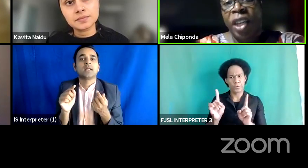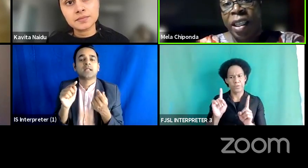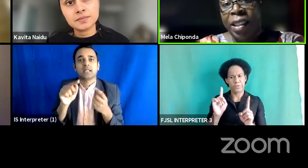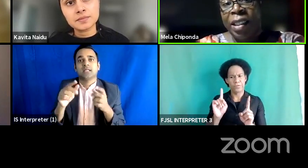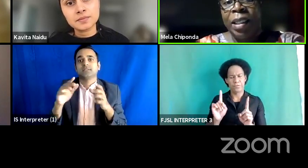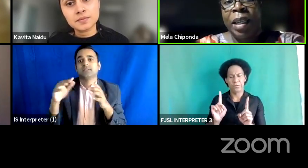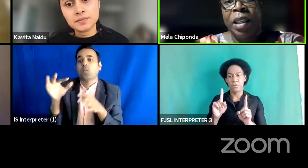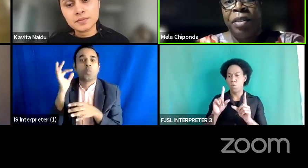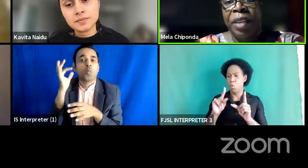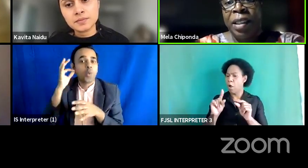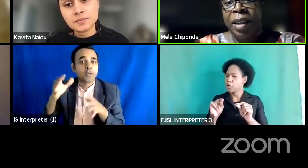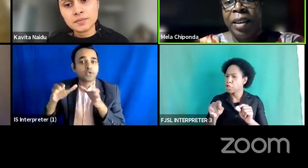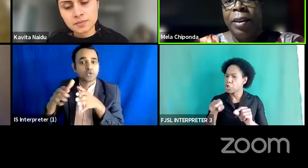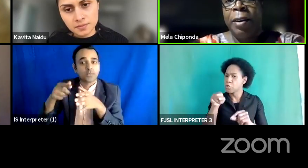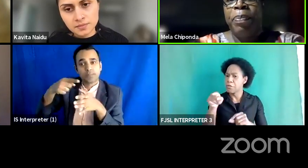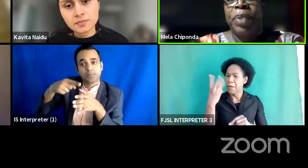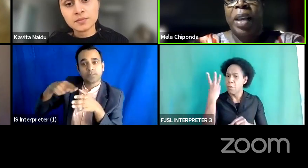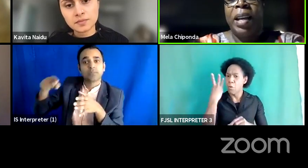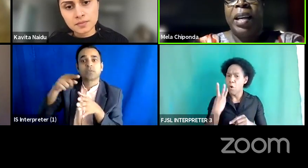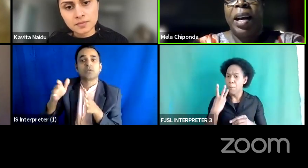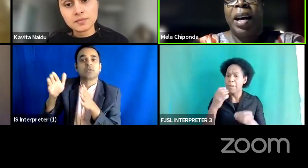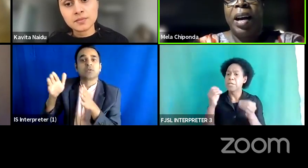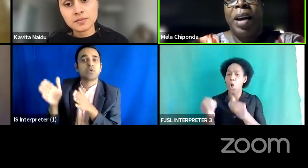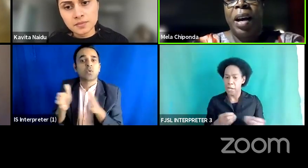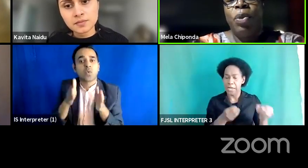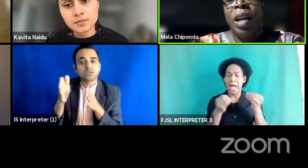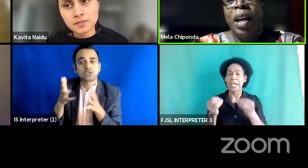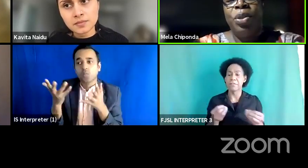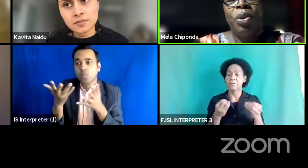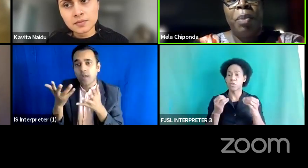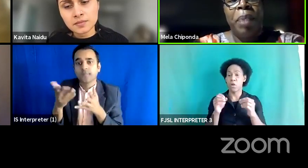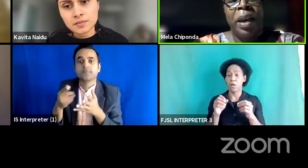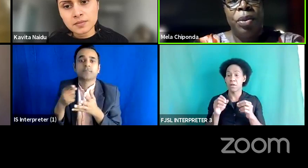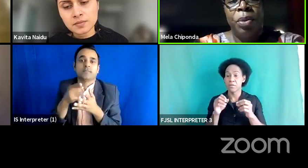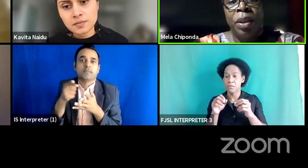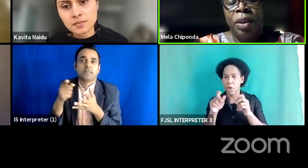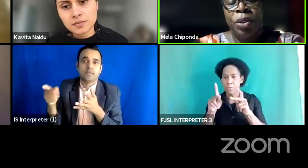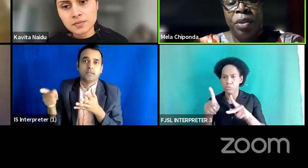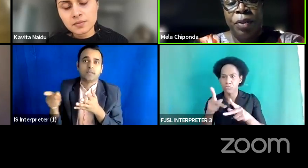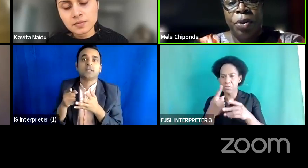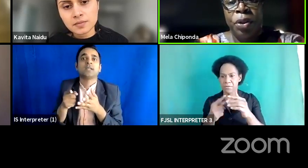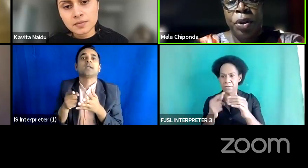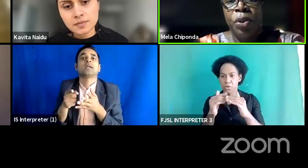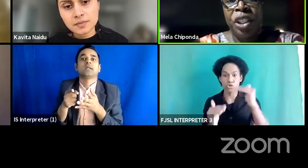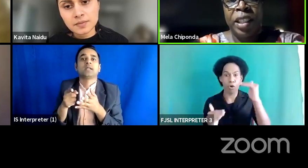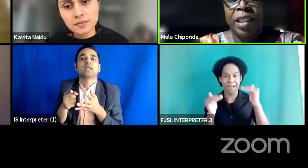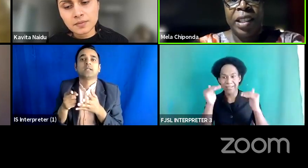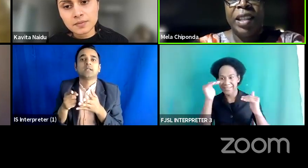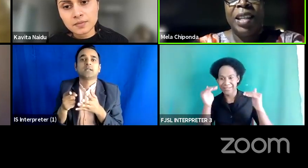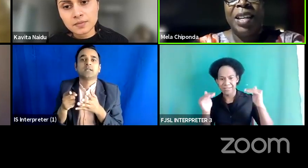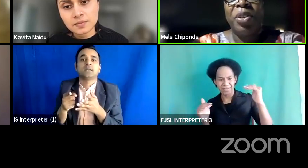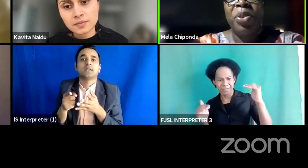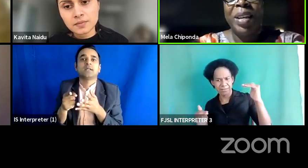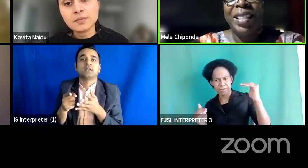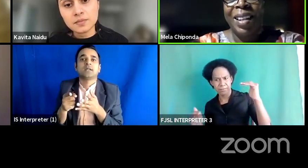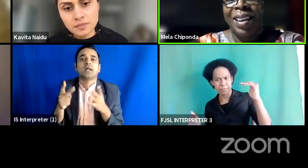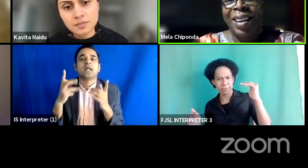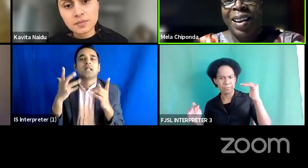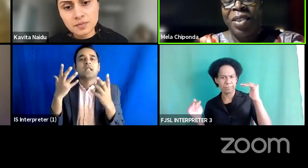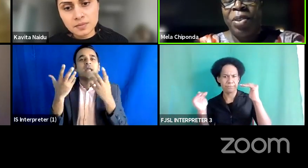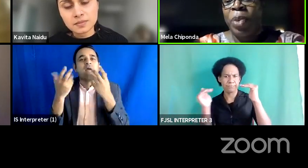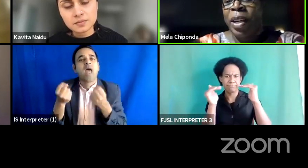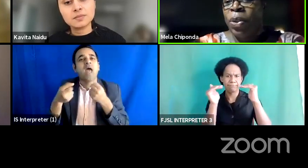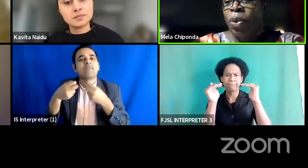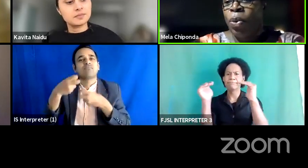around the injustices that they are facing, and I would like to go back to the four solutions, and